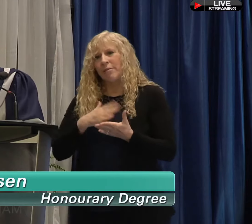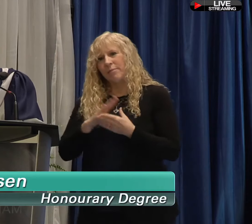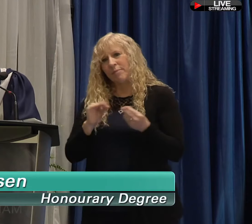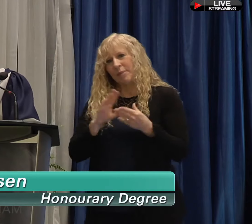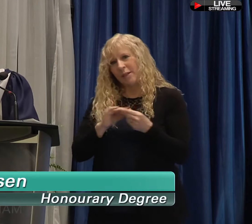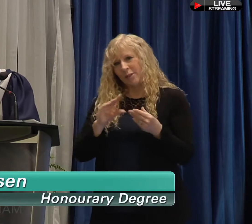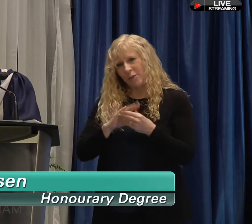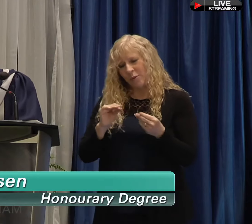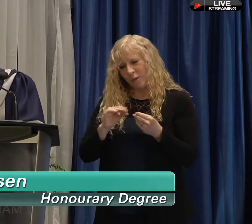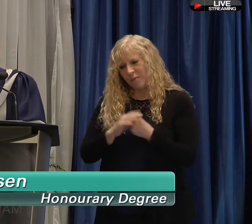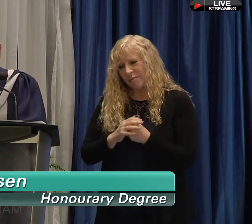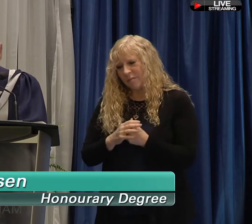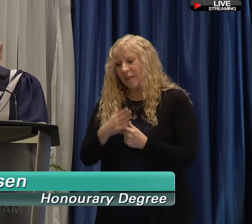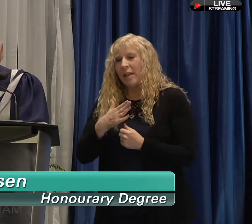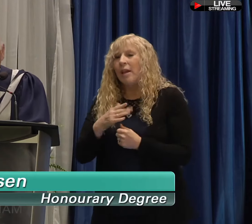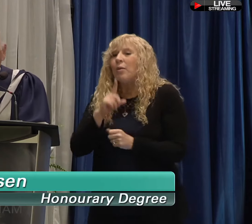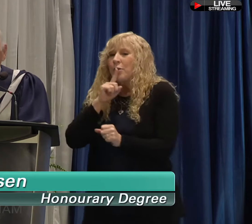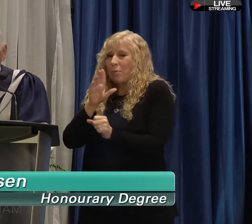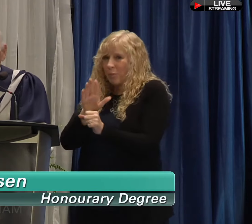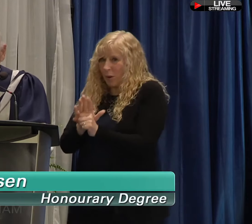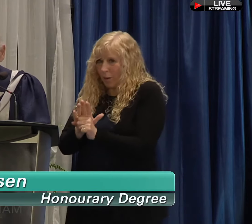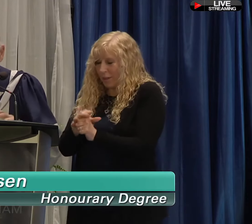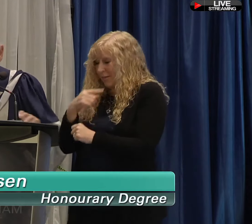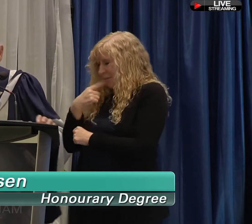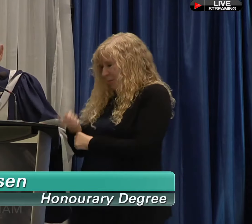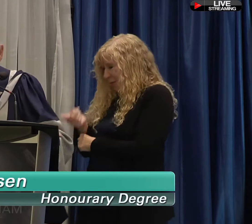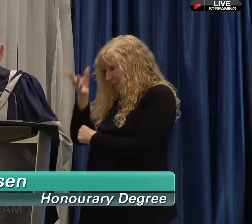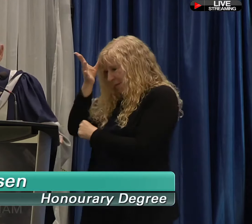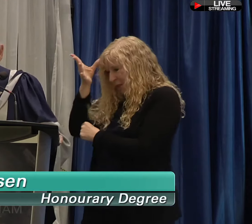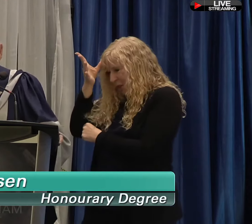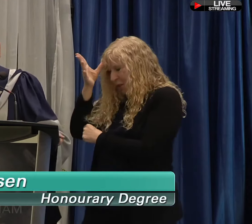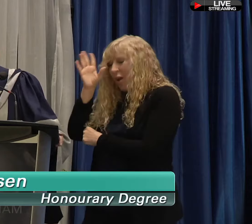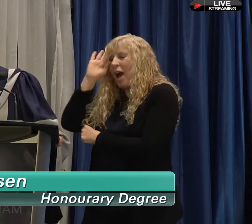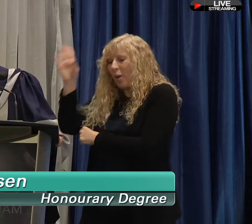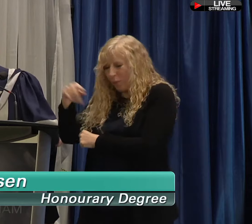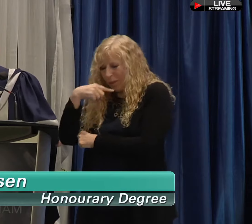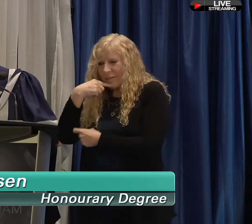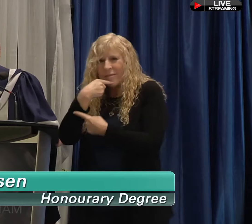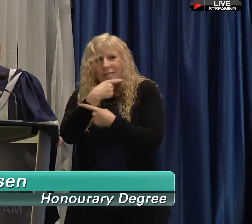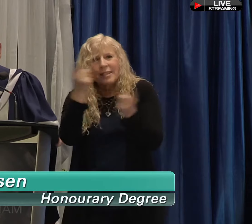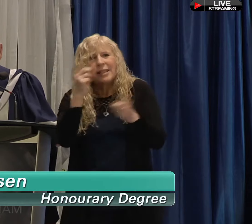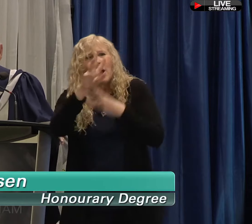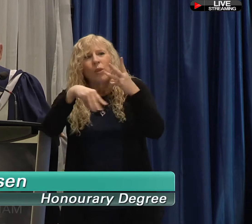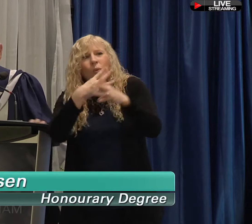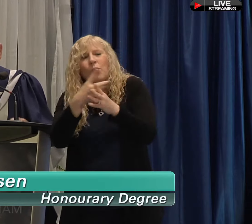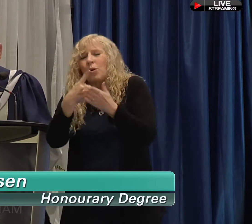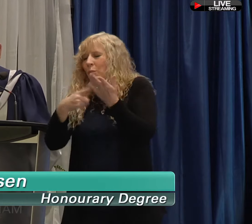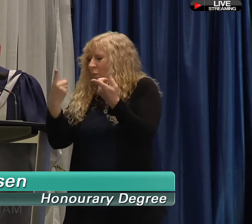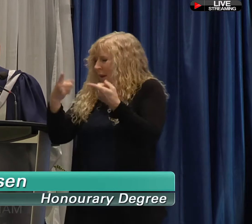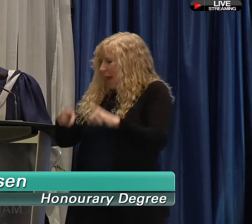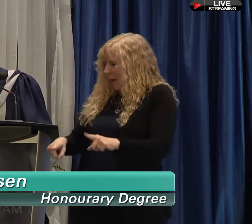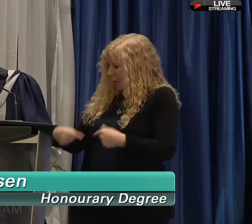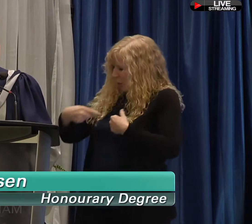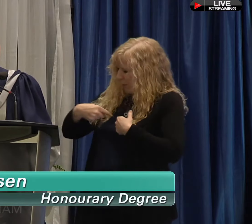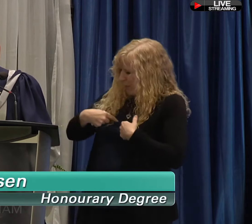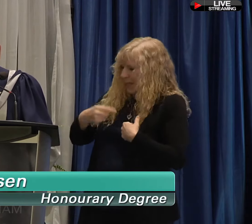a promise I made to my father I would tell the world what happened to me and my family.